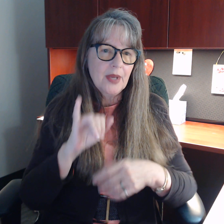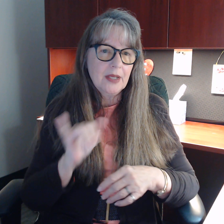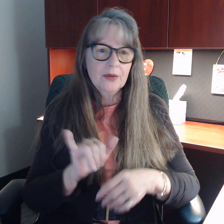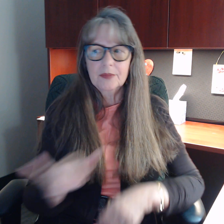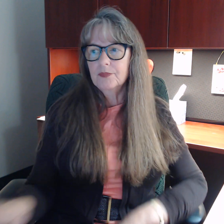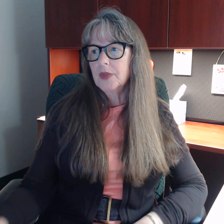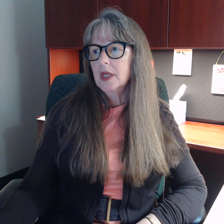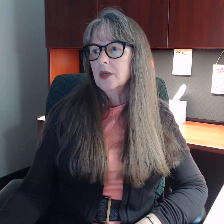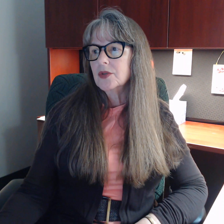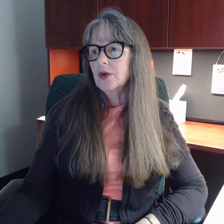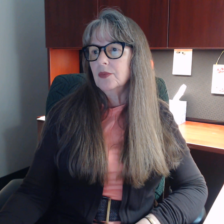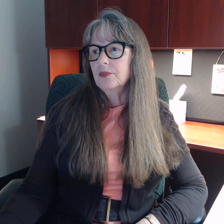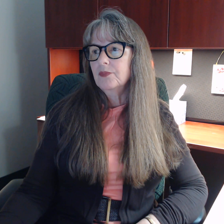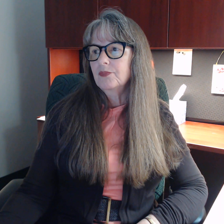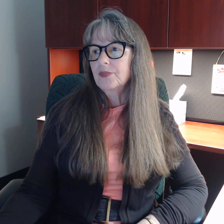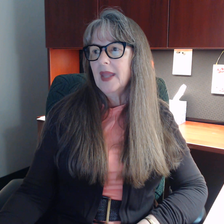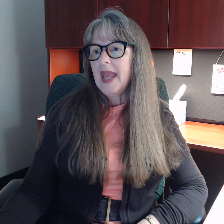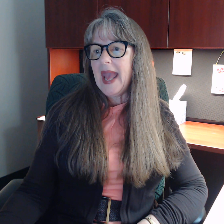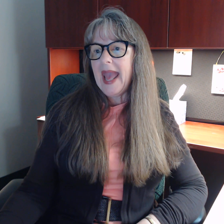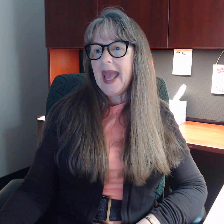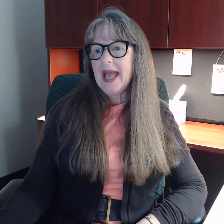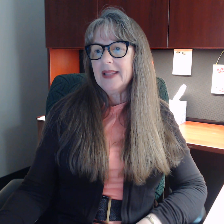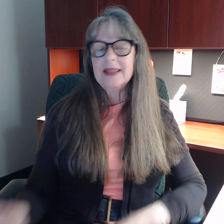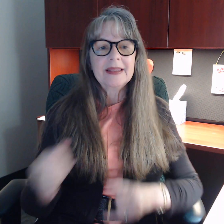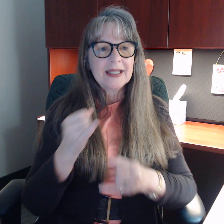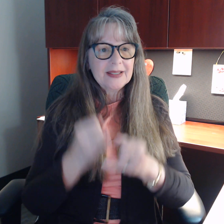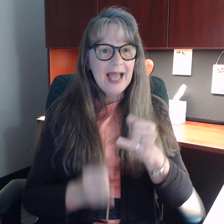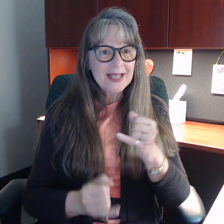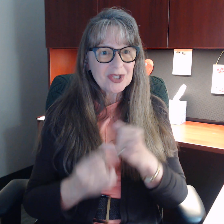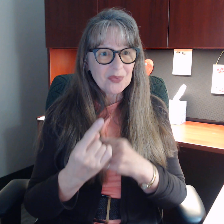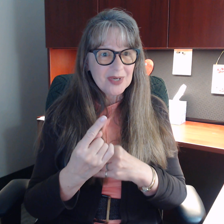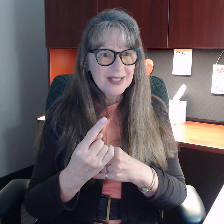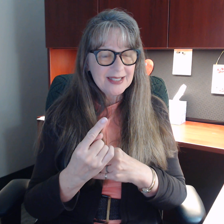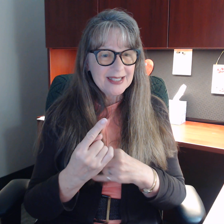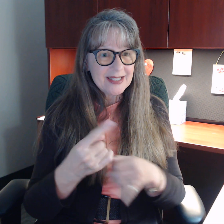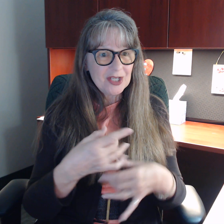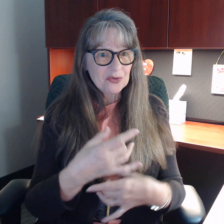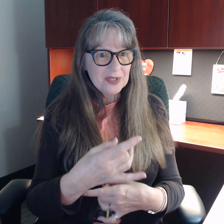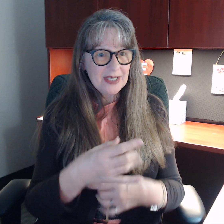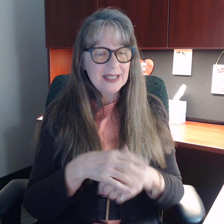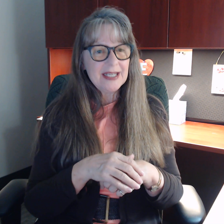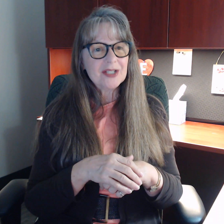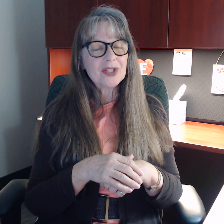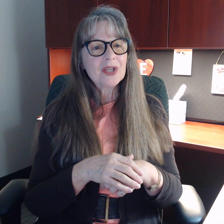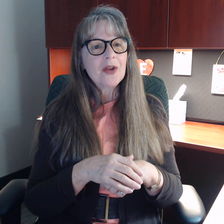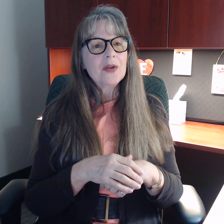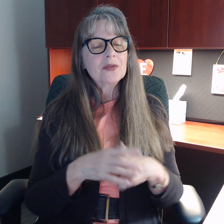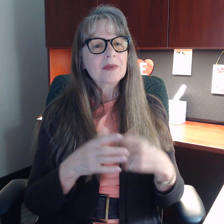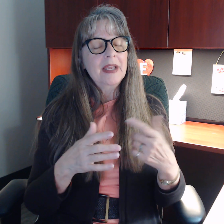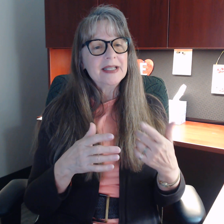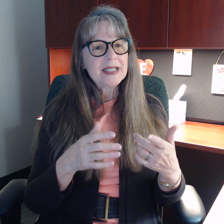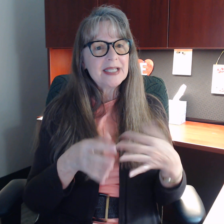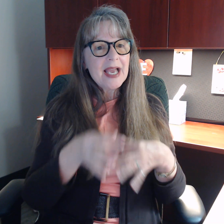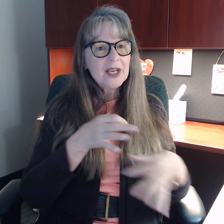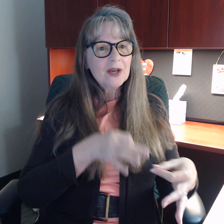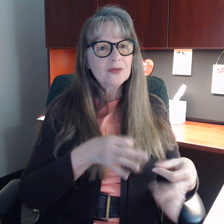either. So, and the last one is interesting. Is instead of trying